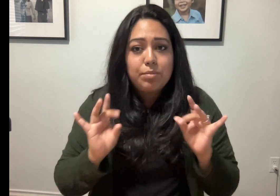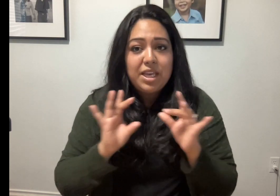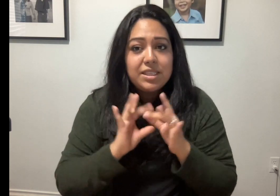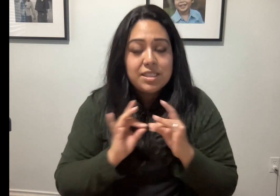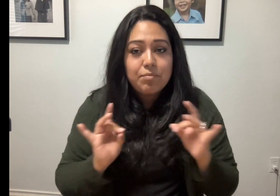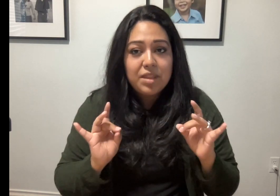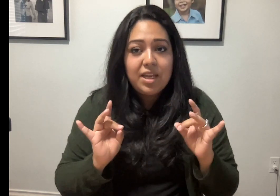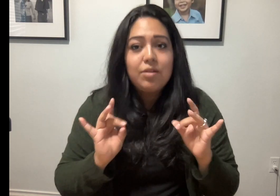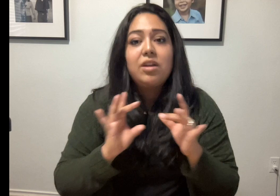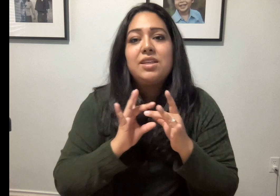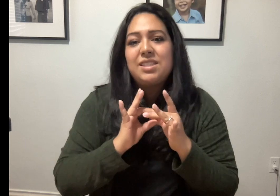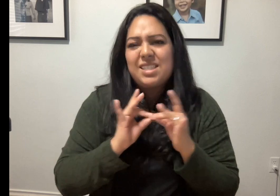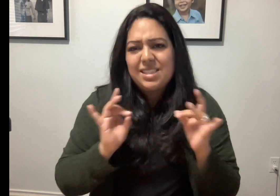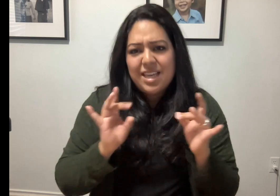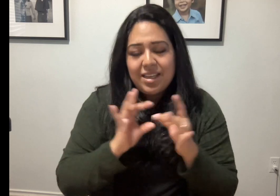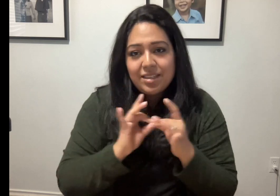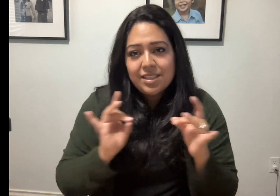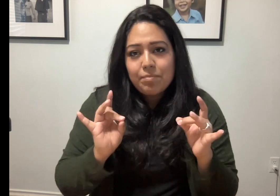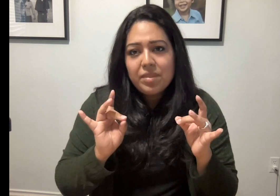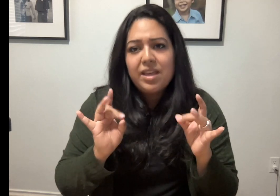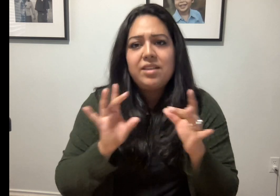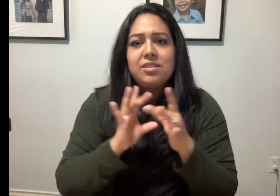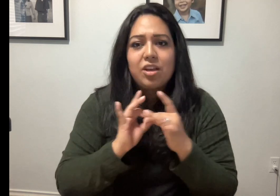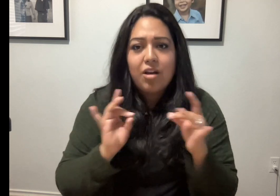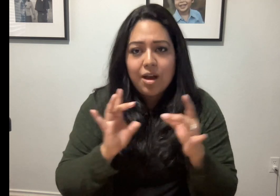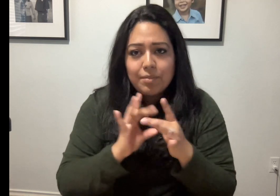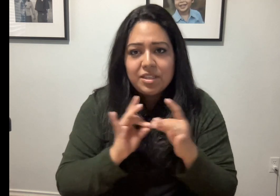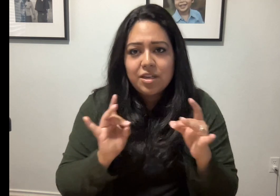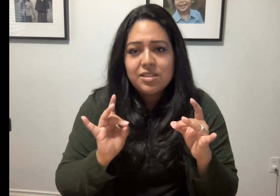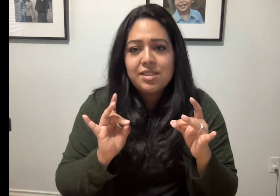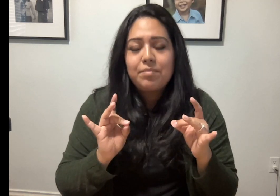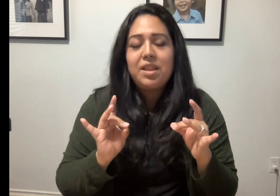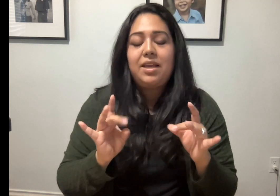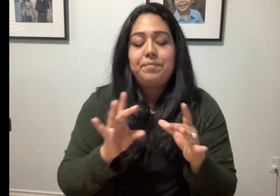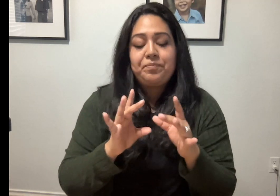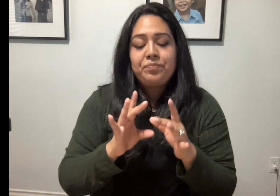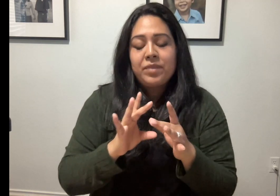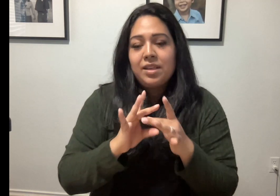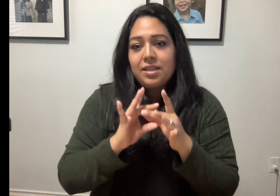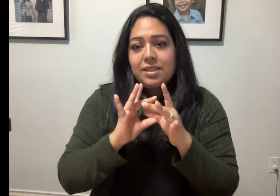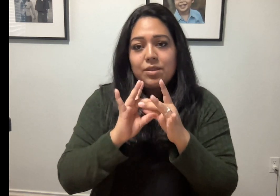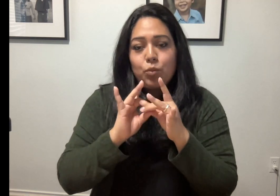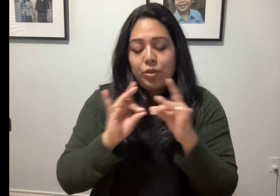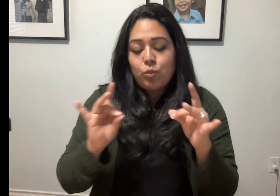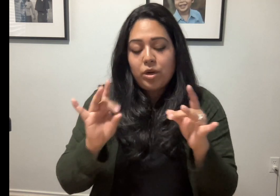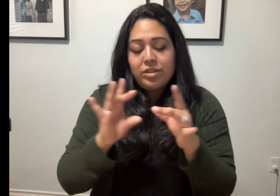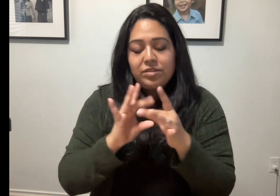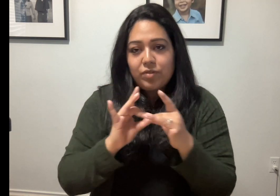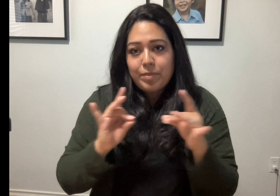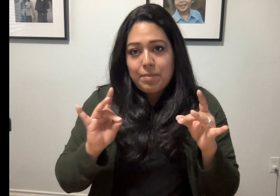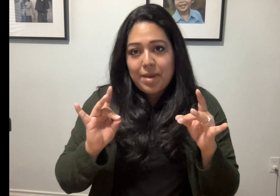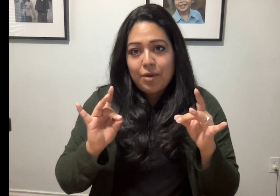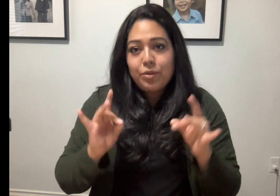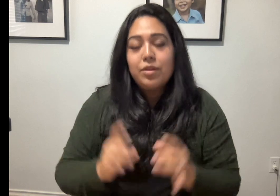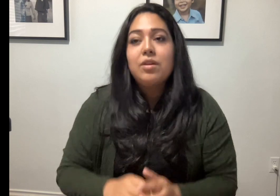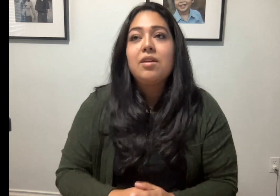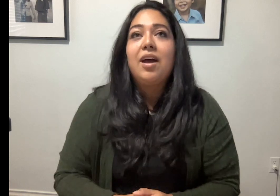speak something, to say something, to comment on something with words from my mouth.